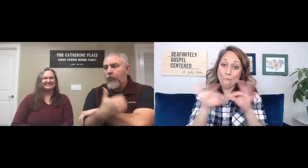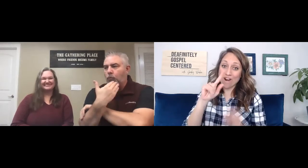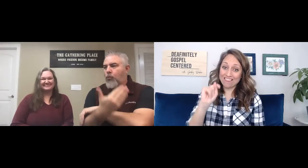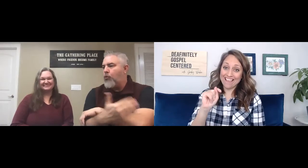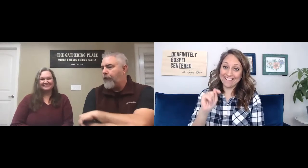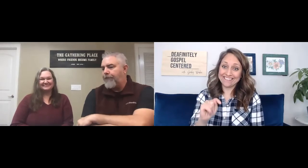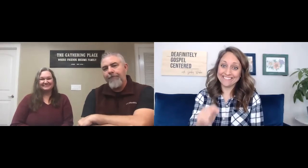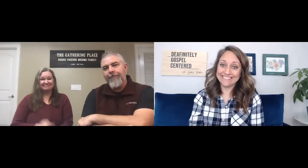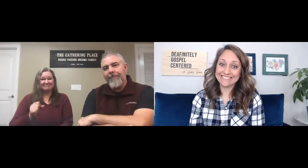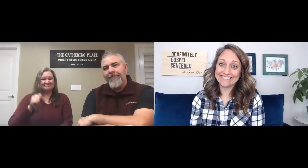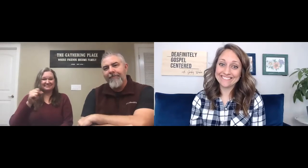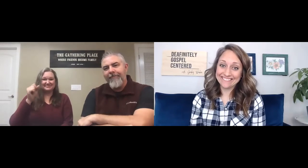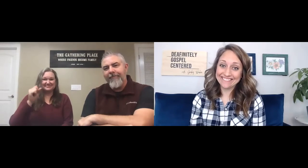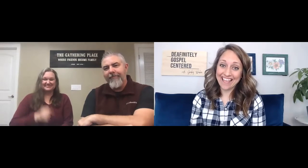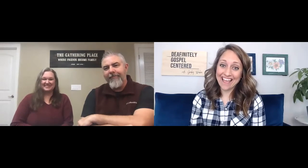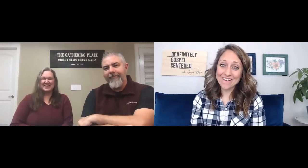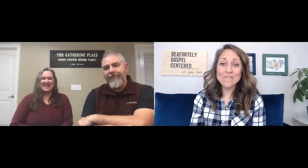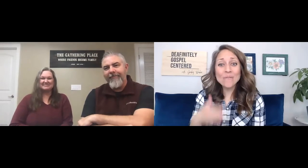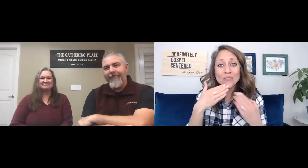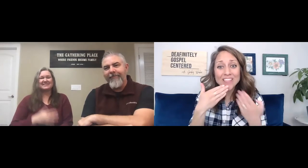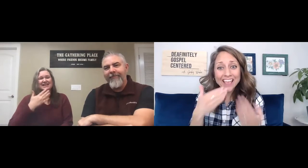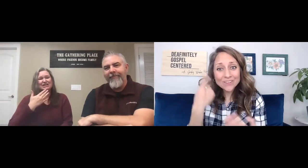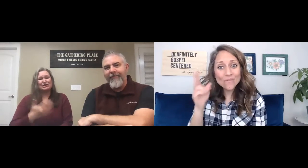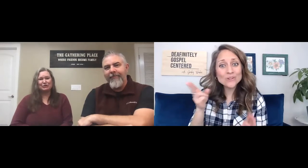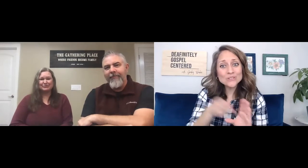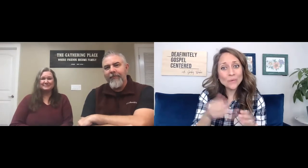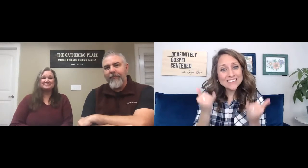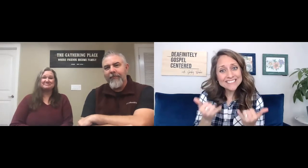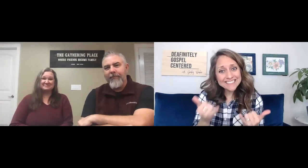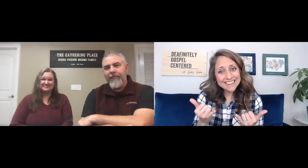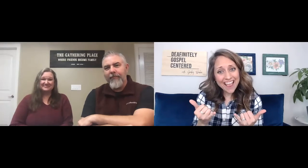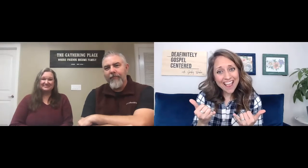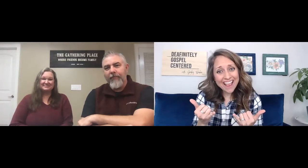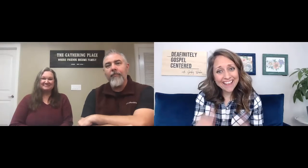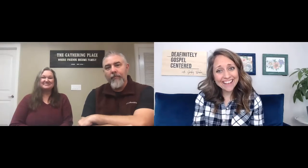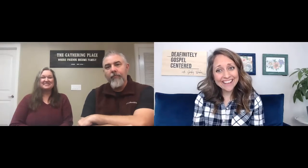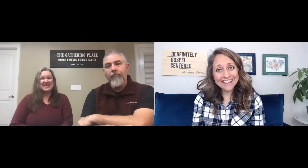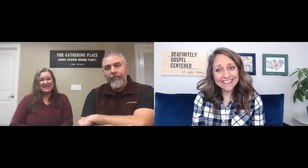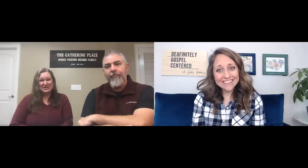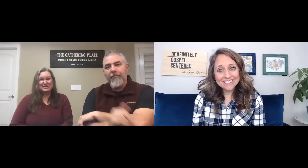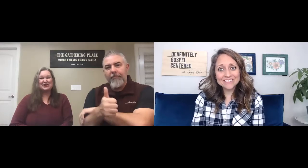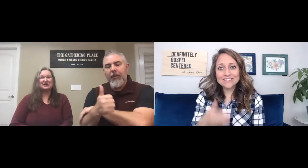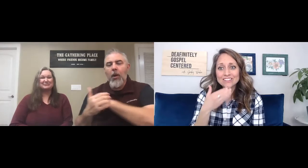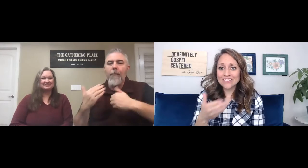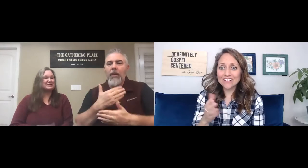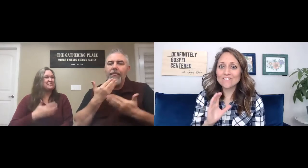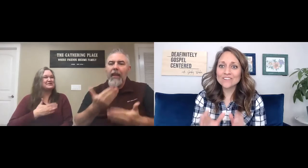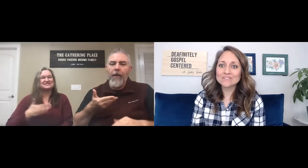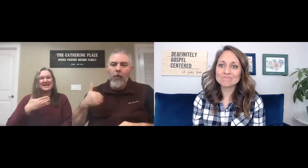Yeah, that is an important part. Yeah. Well, thank you guys for joining us today. It was such